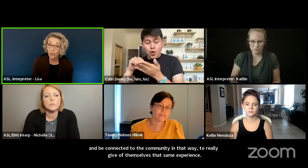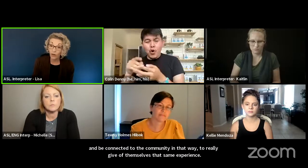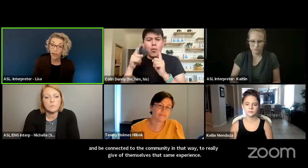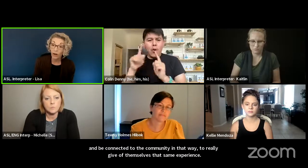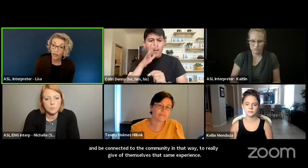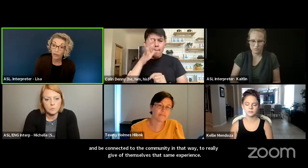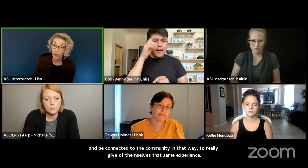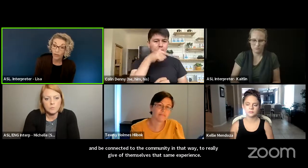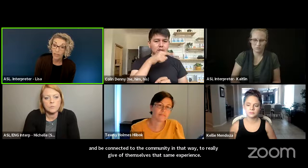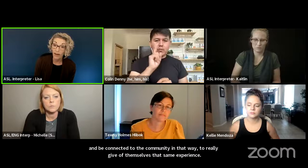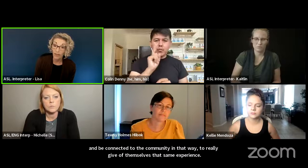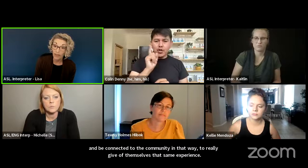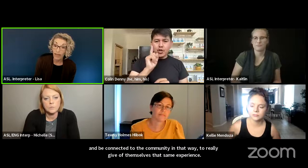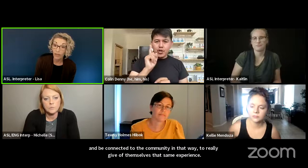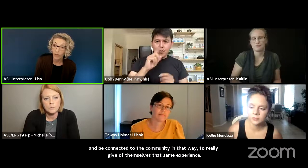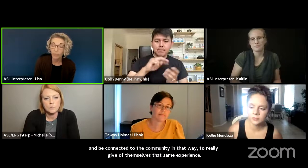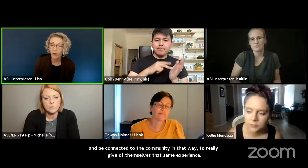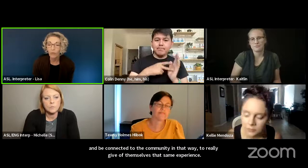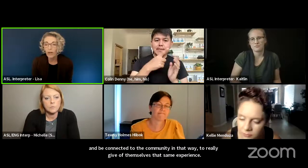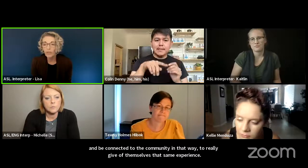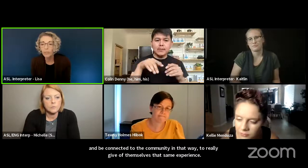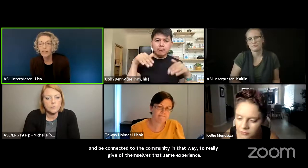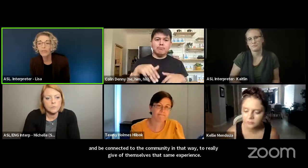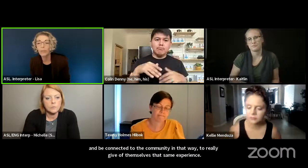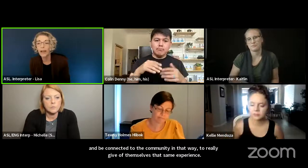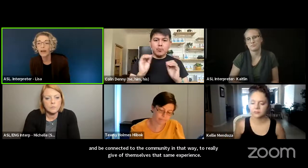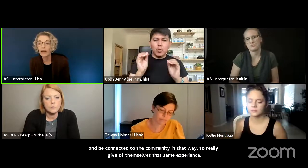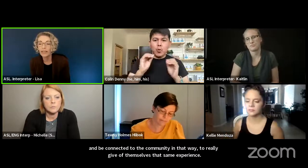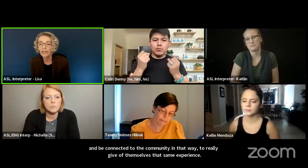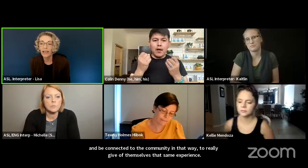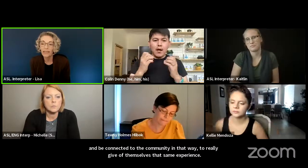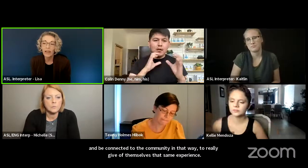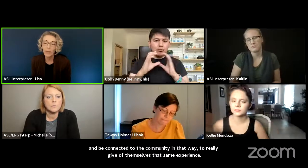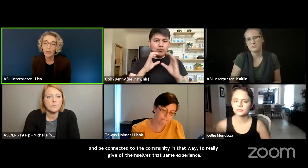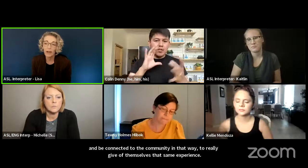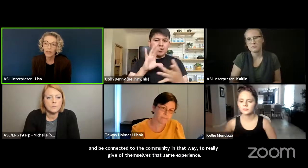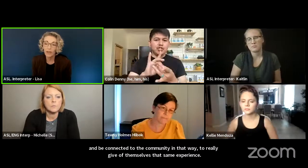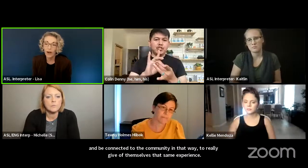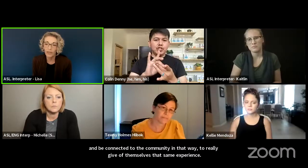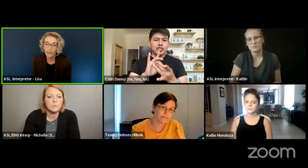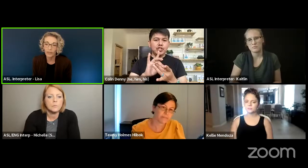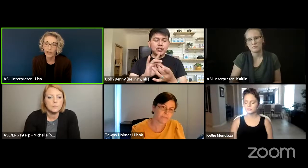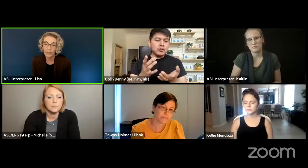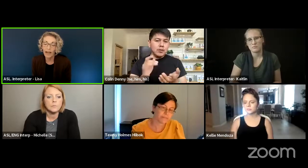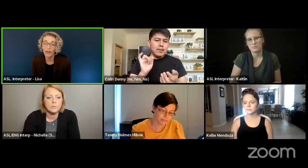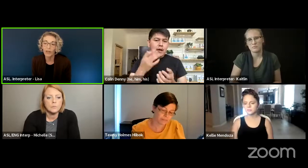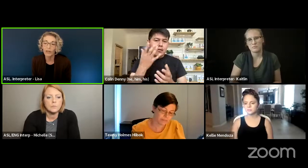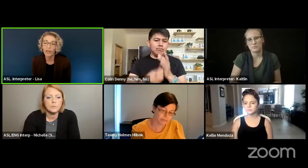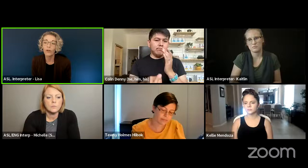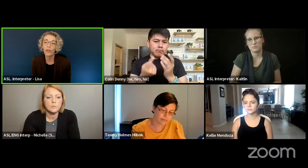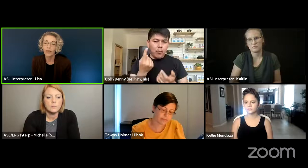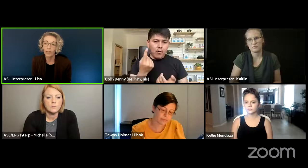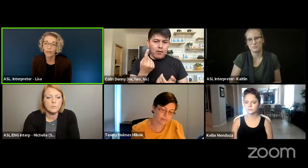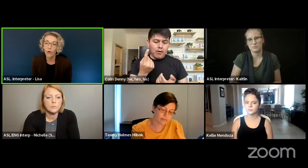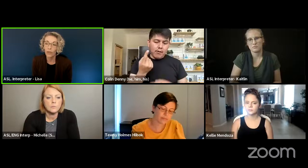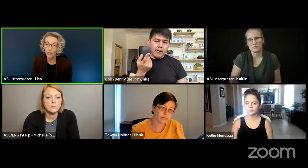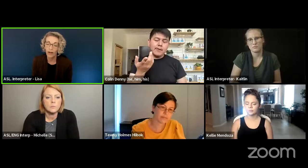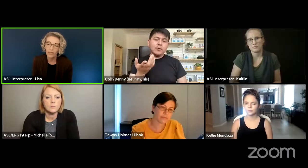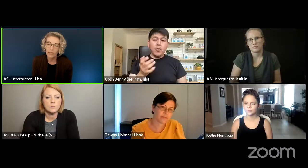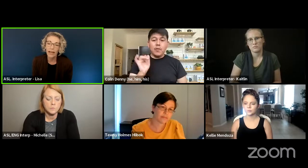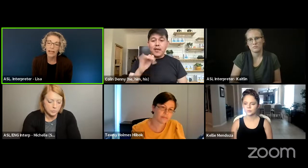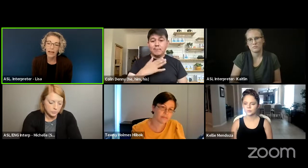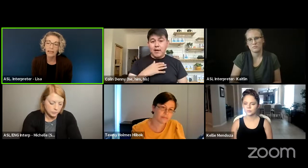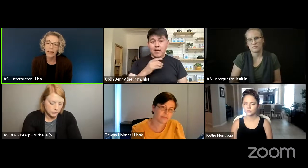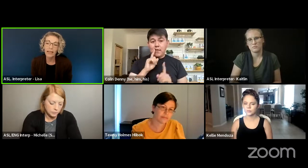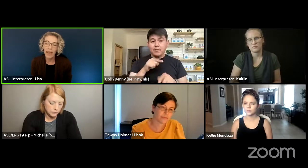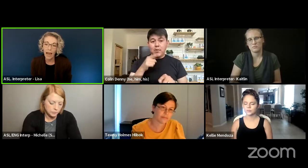going to school. They go to the school for the deaf and they learn, but where's the piece for the parents? The parents are often sort of left out, and there's no connection for the